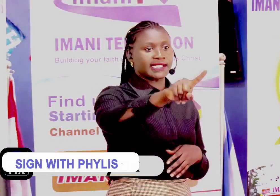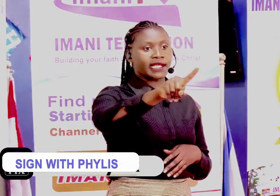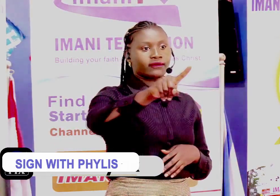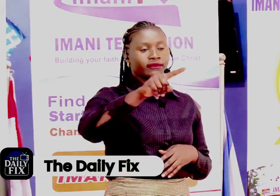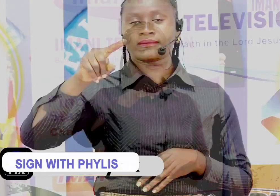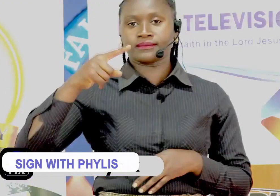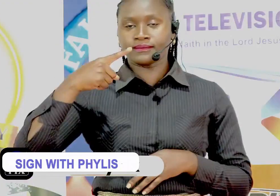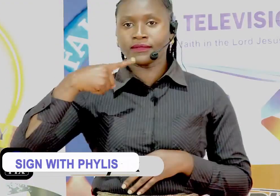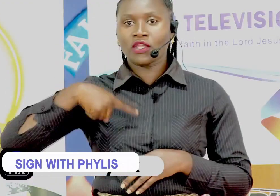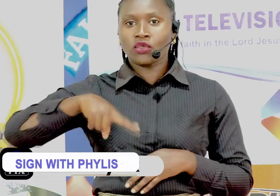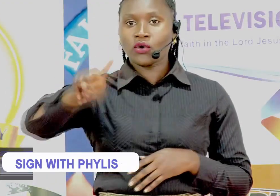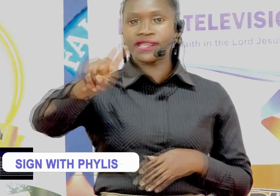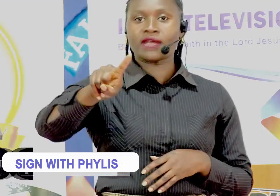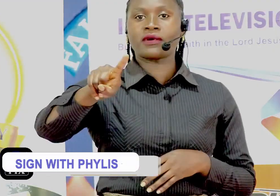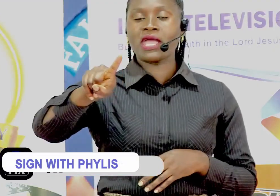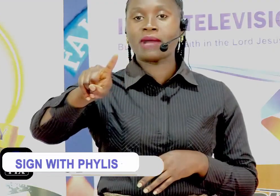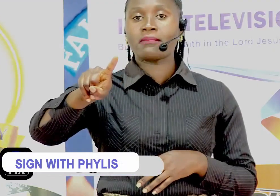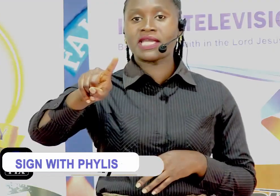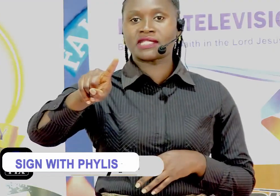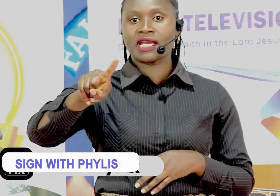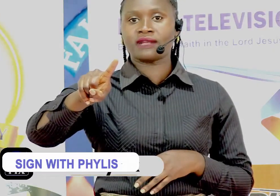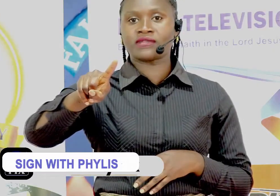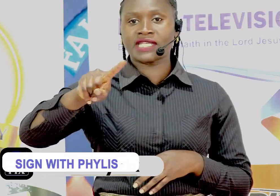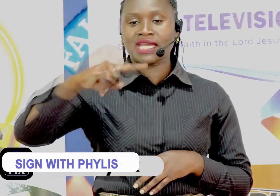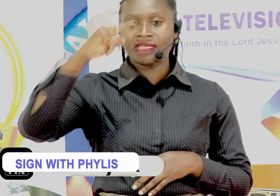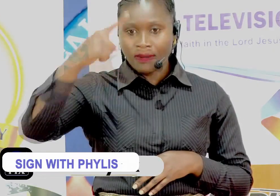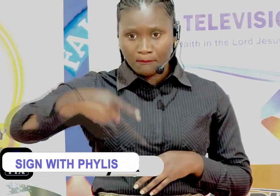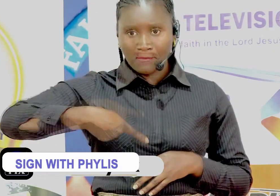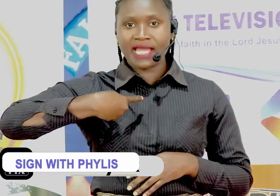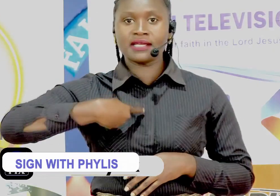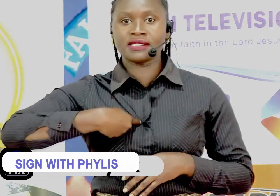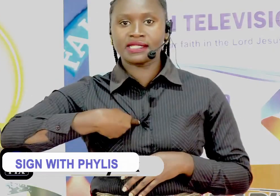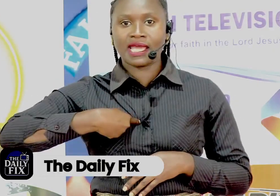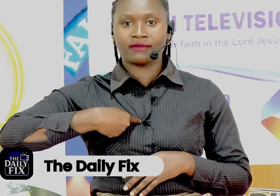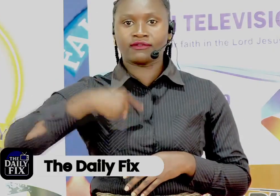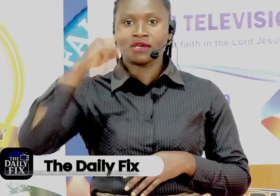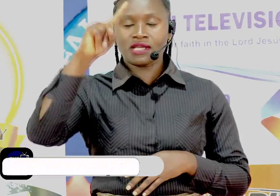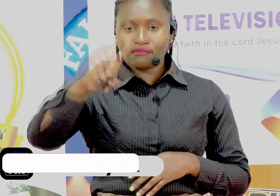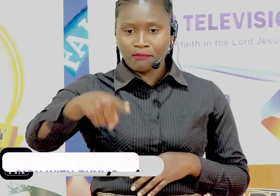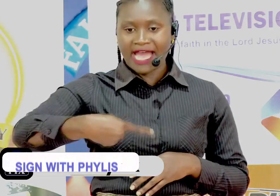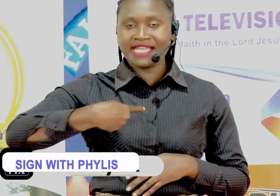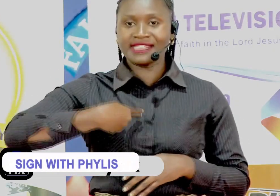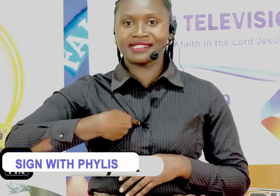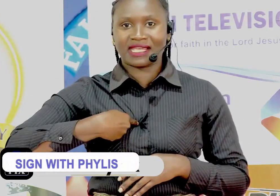Yourself. Remember myself, we signed myself and